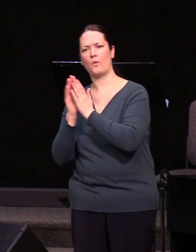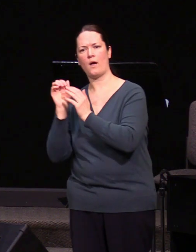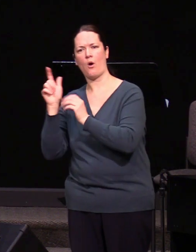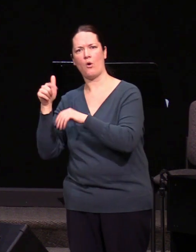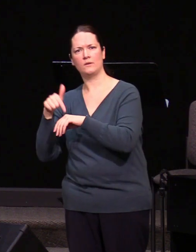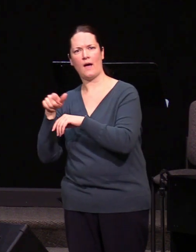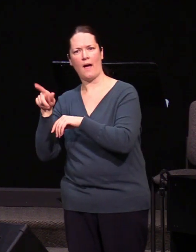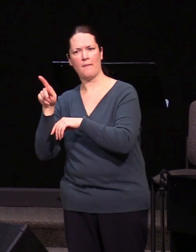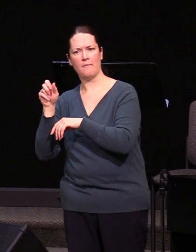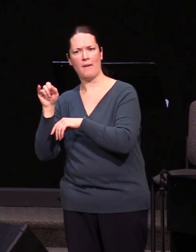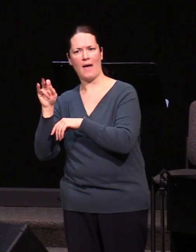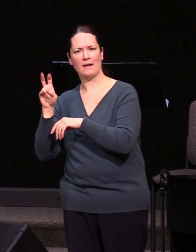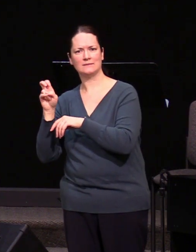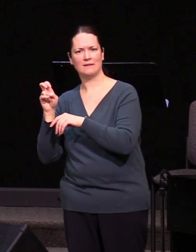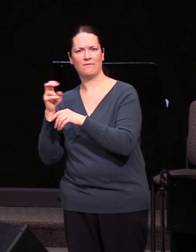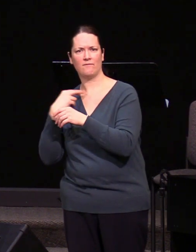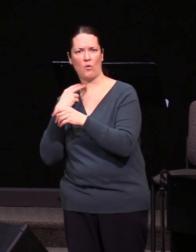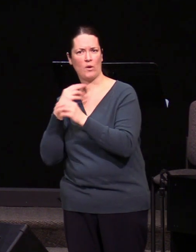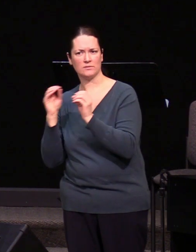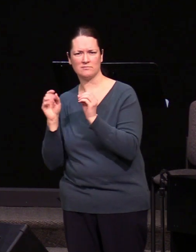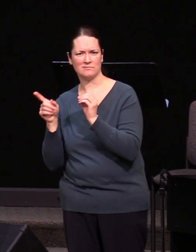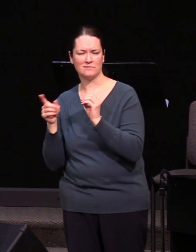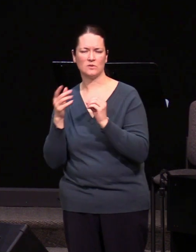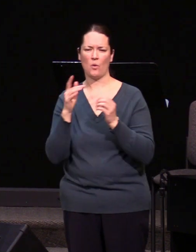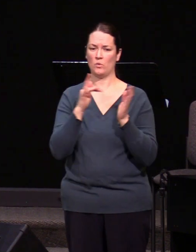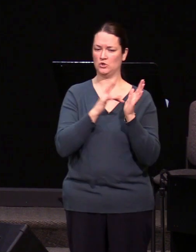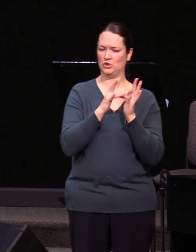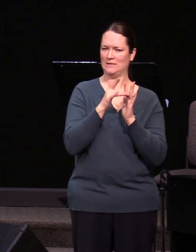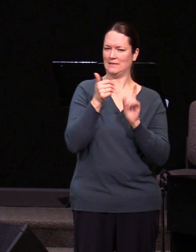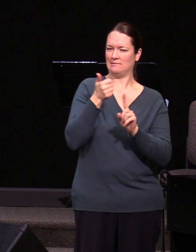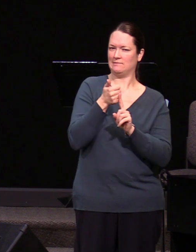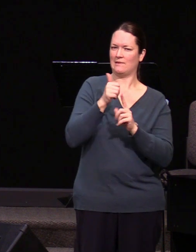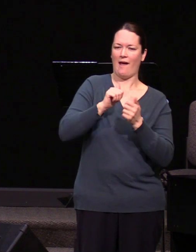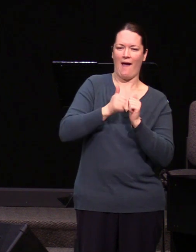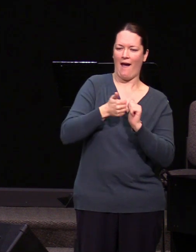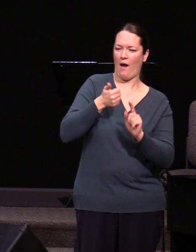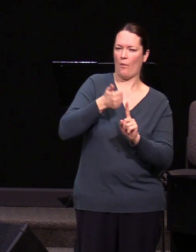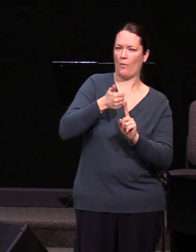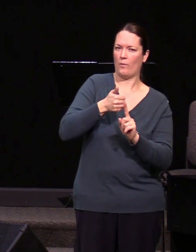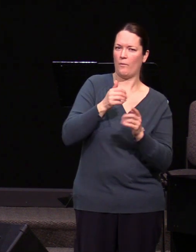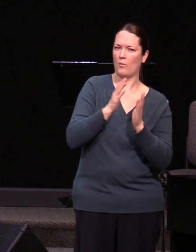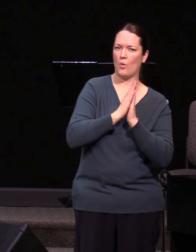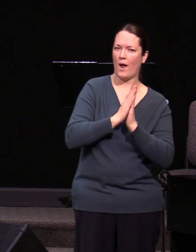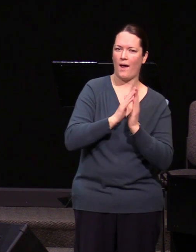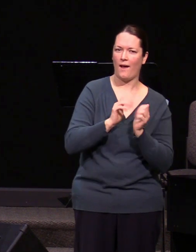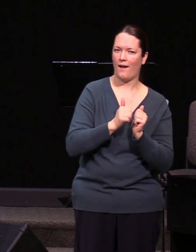passive voice. So how exactly did Jesus pray?